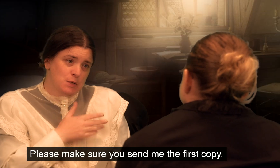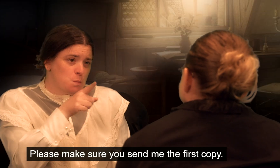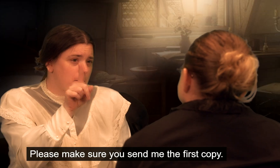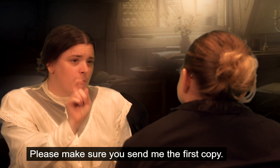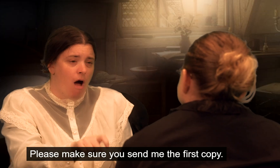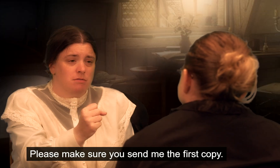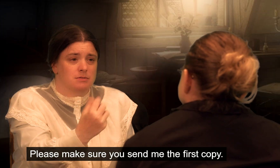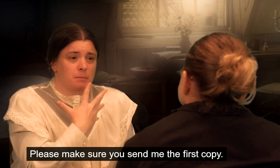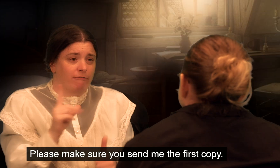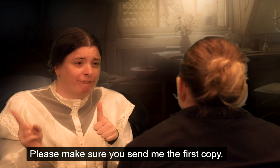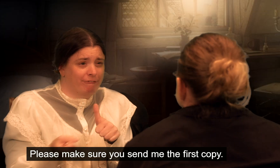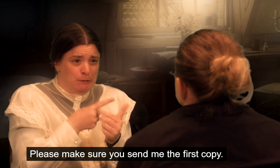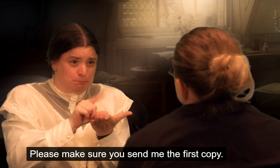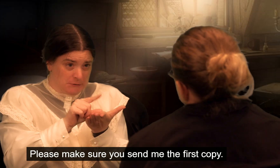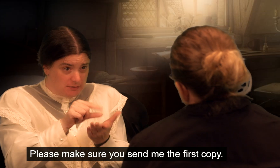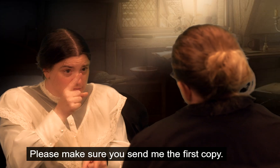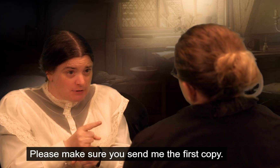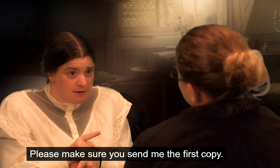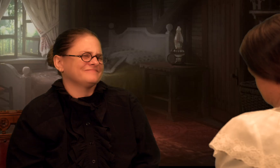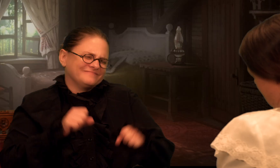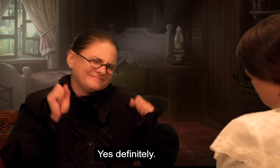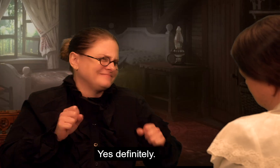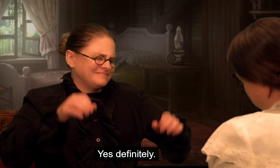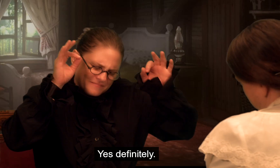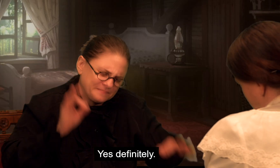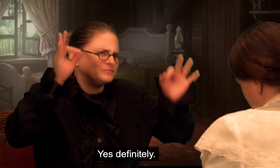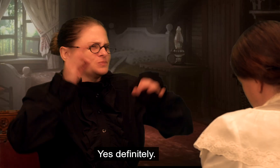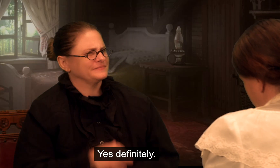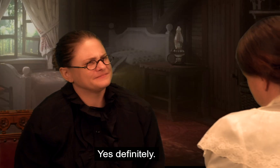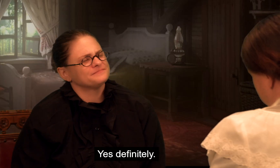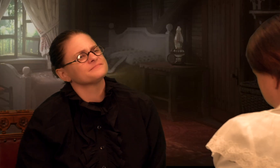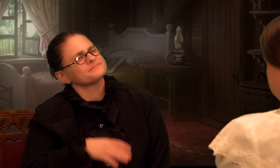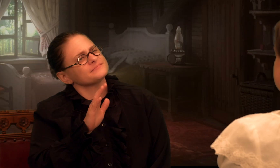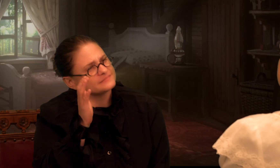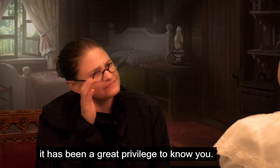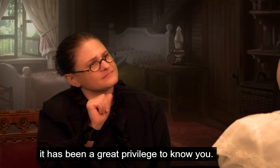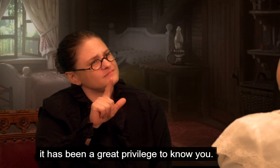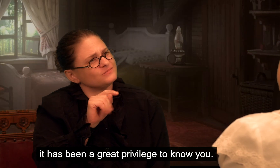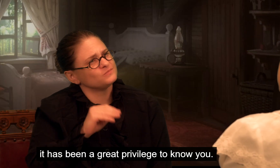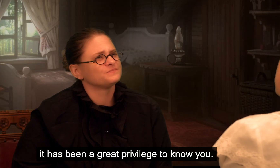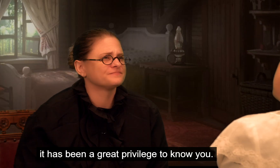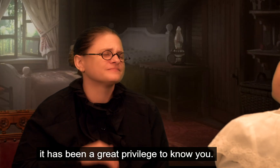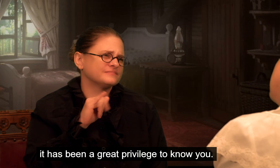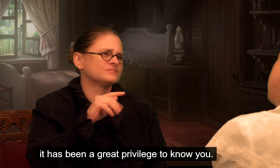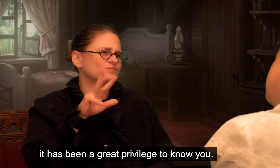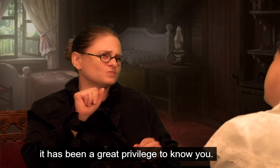Please, make sure you send me the first copy. Yes, definitely. Listen, Alto. It has been